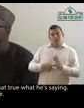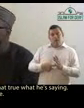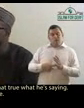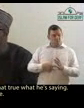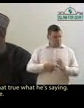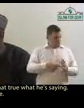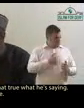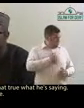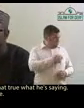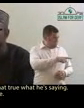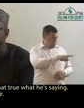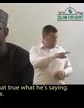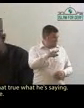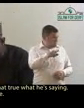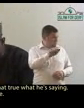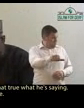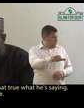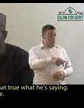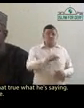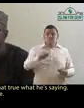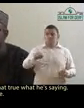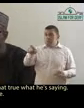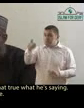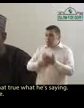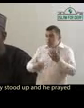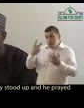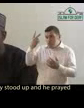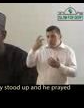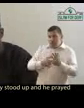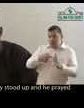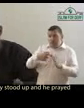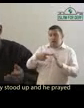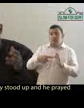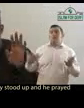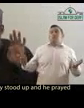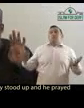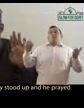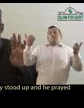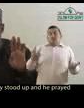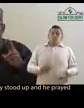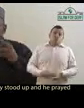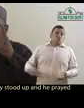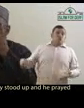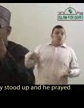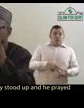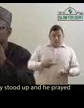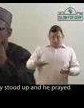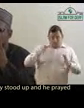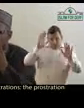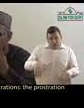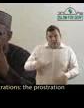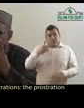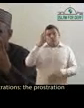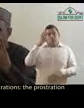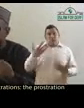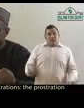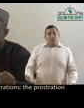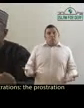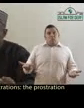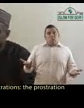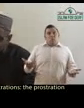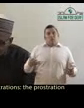the people, is that true what he's saying? The people say, yes, that's true. So the Prophet stood up, they stood up, and he prayed 2 more,